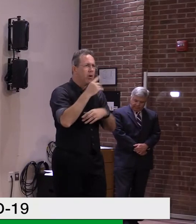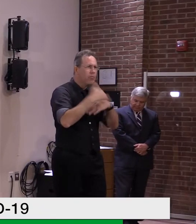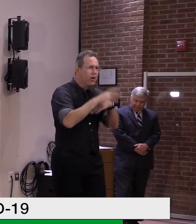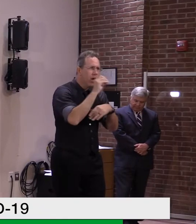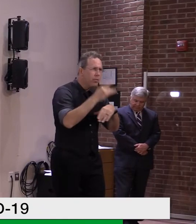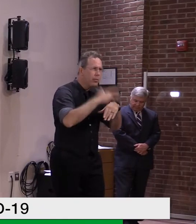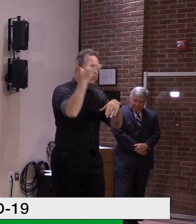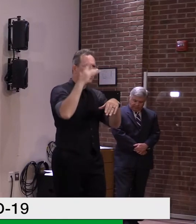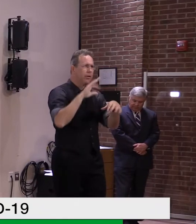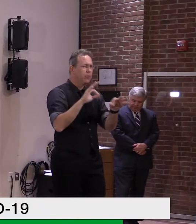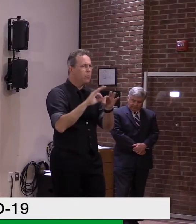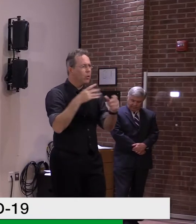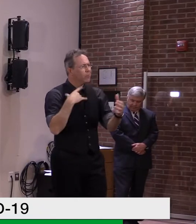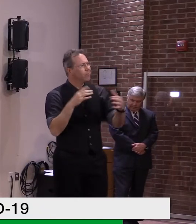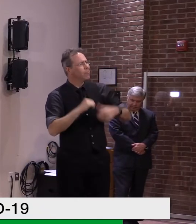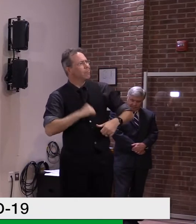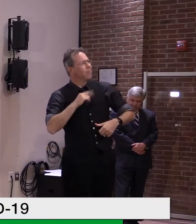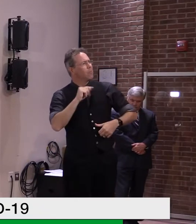plan.